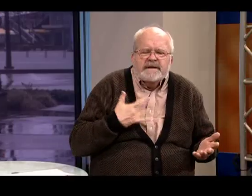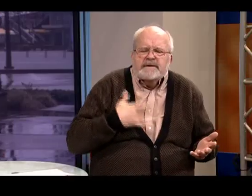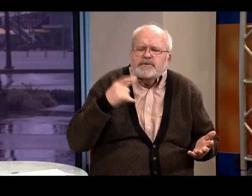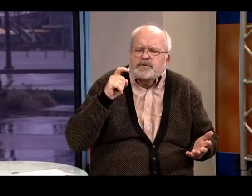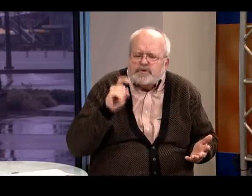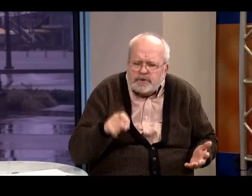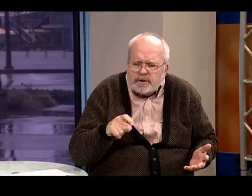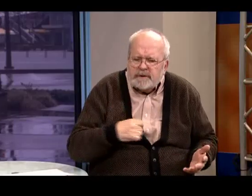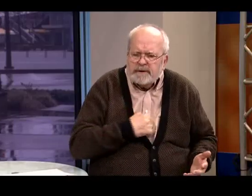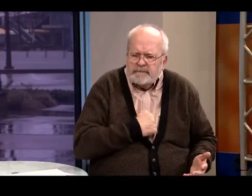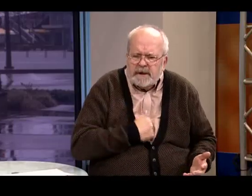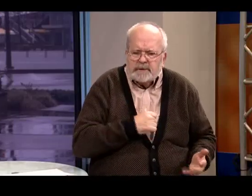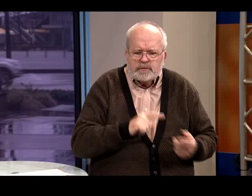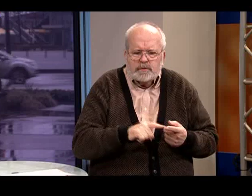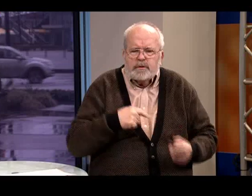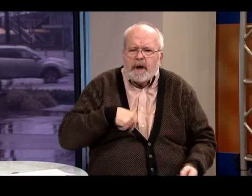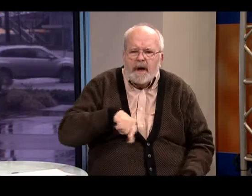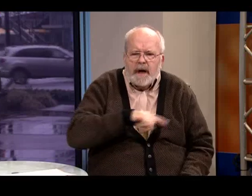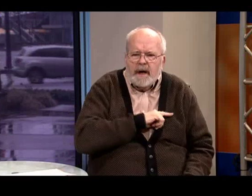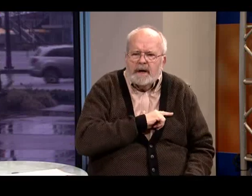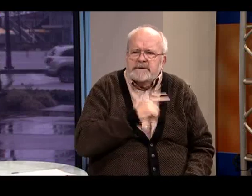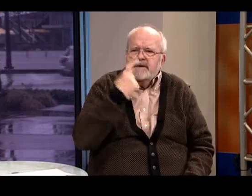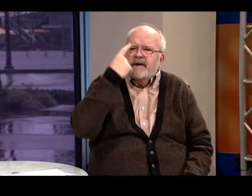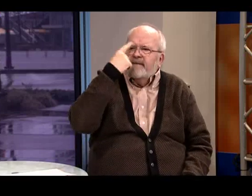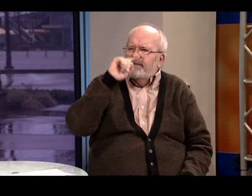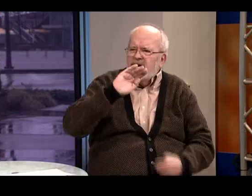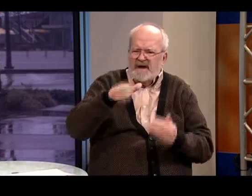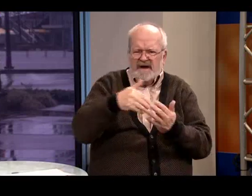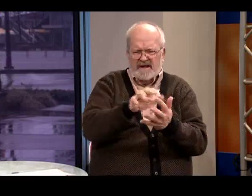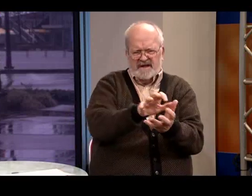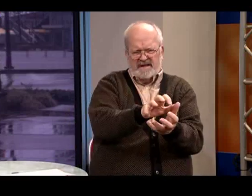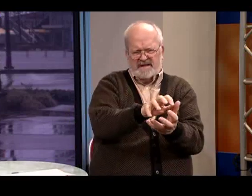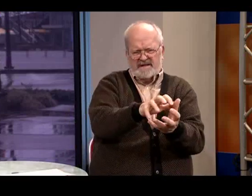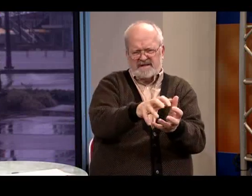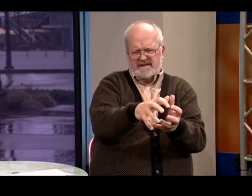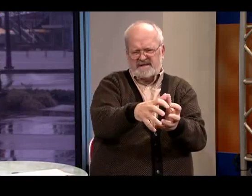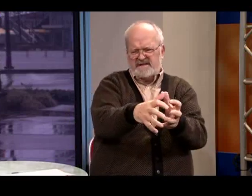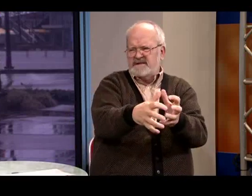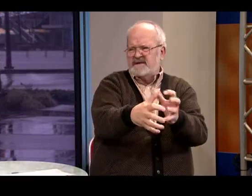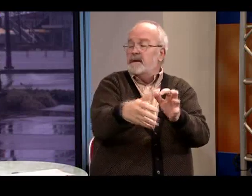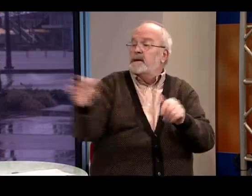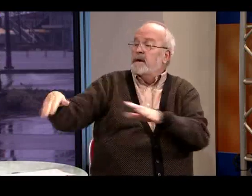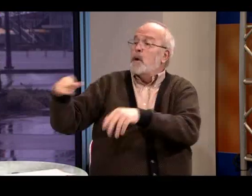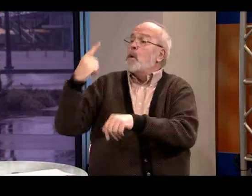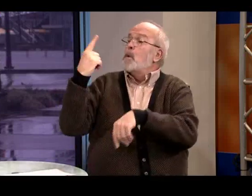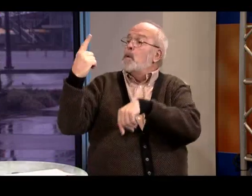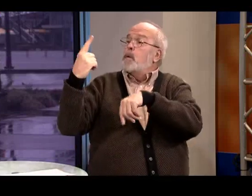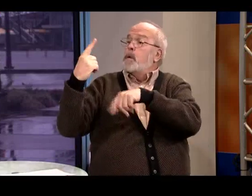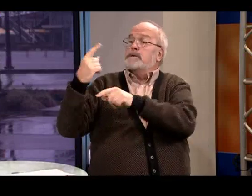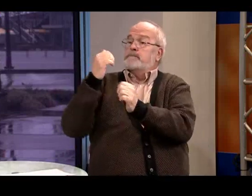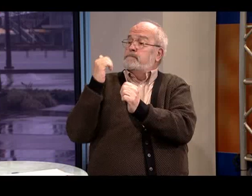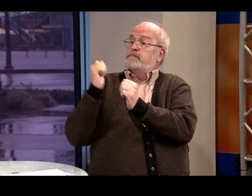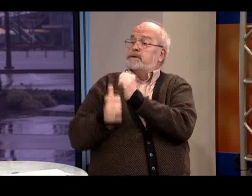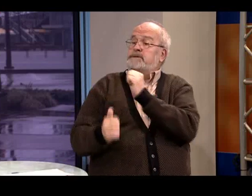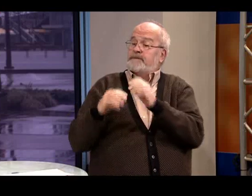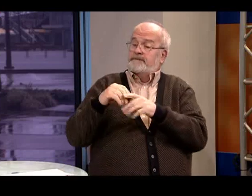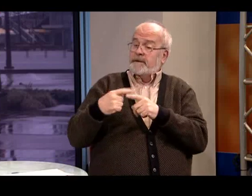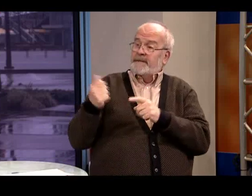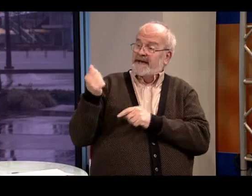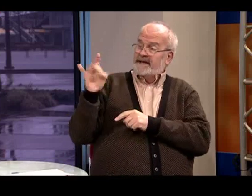We needed to get an apology. It just felt that it was time for an apology because of all the damage that was caused from